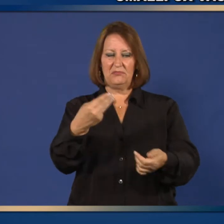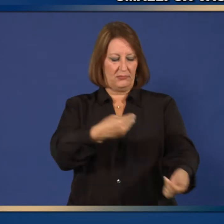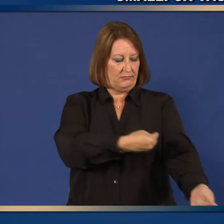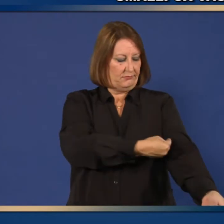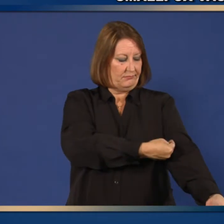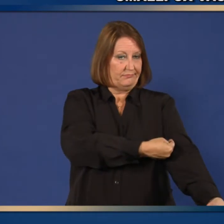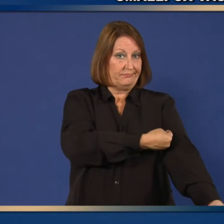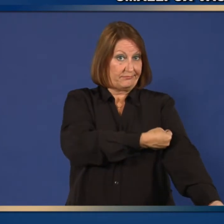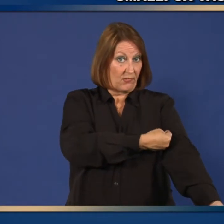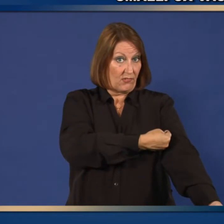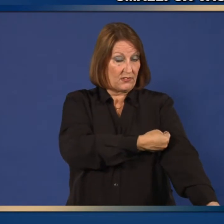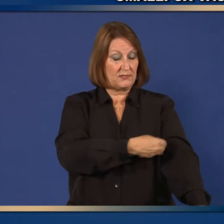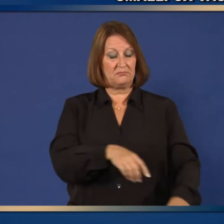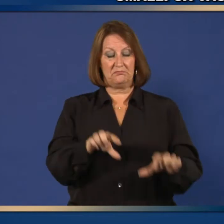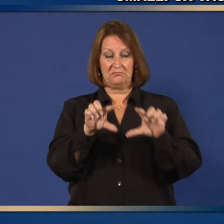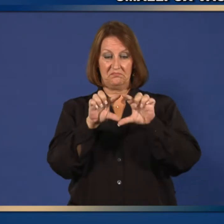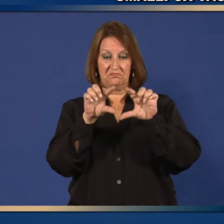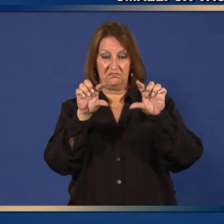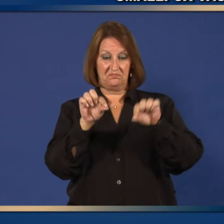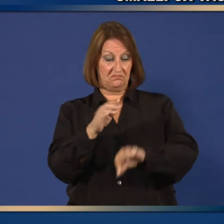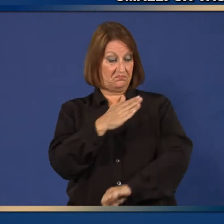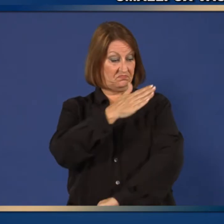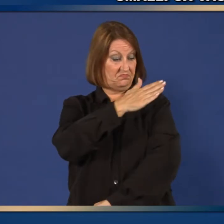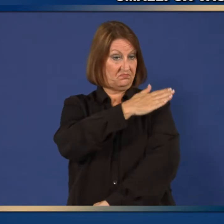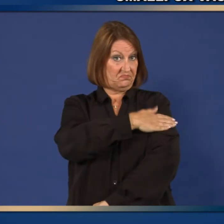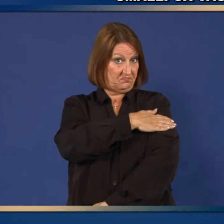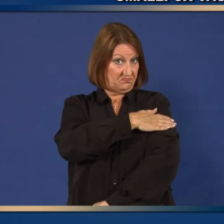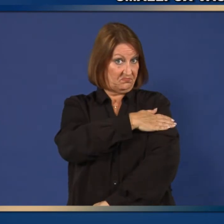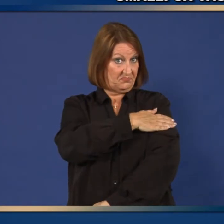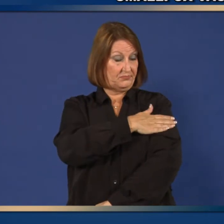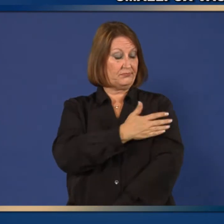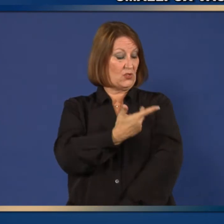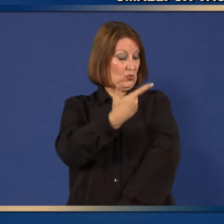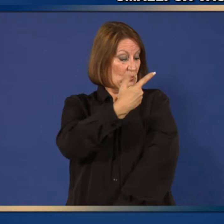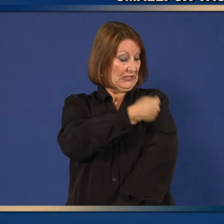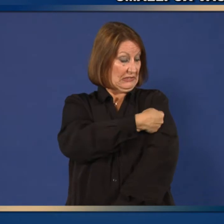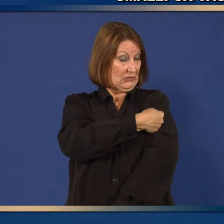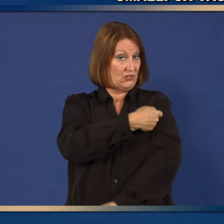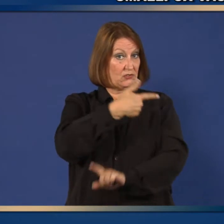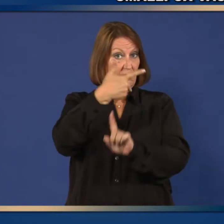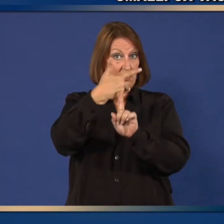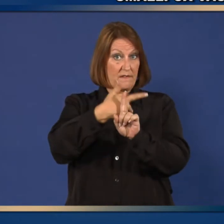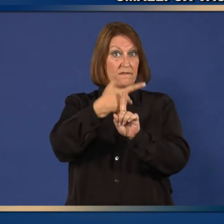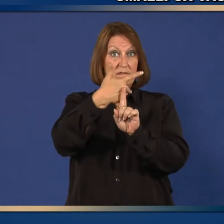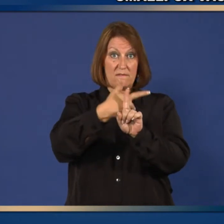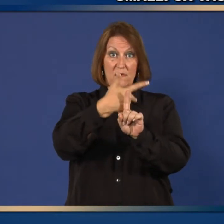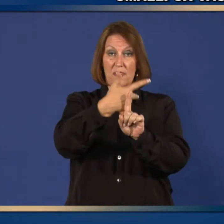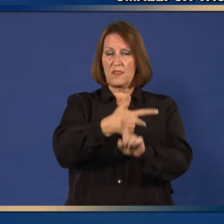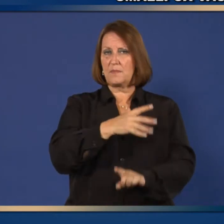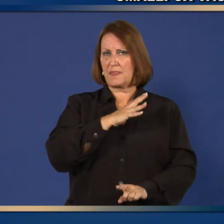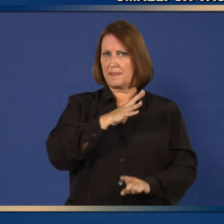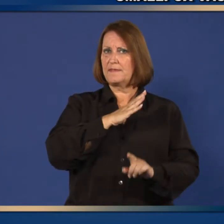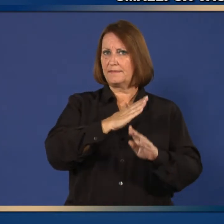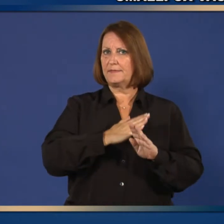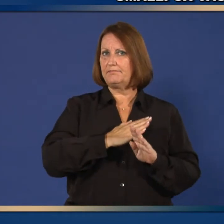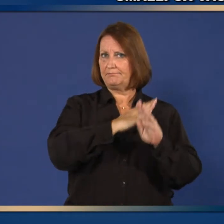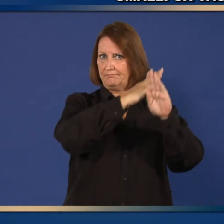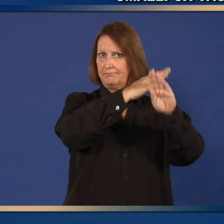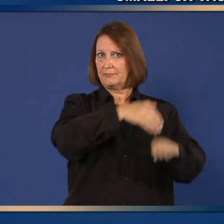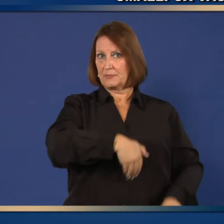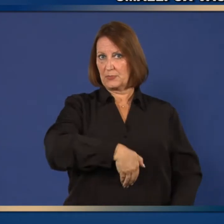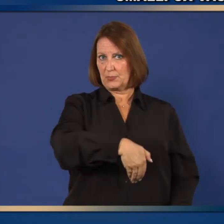hormonal methods such as birth control pills, implants, patches,